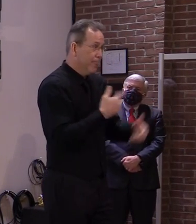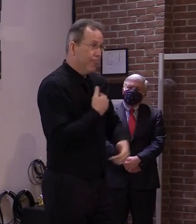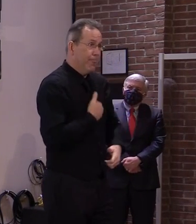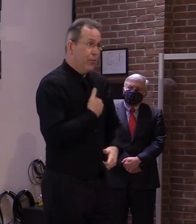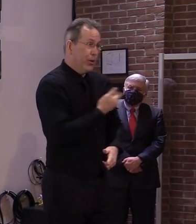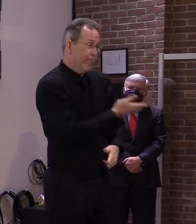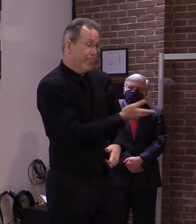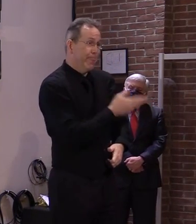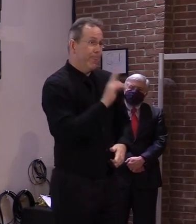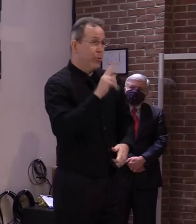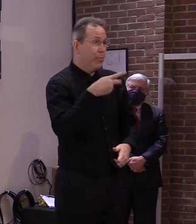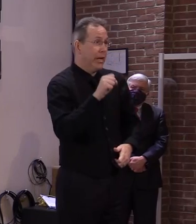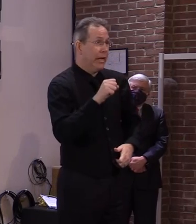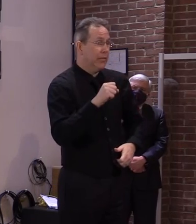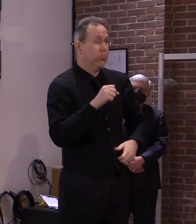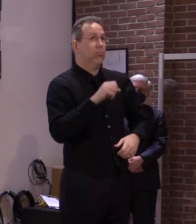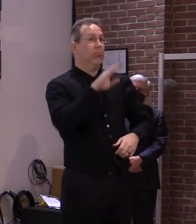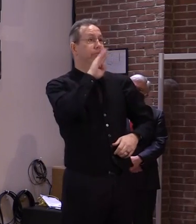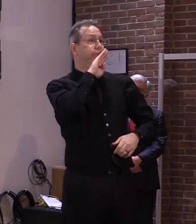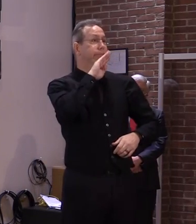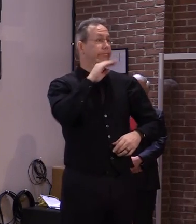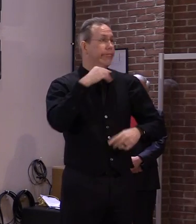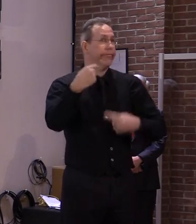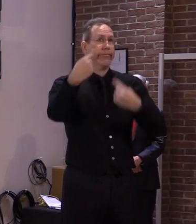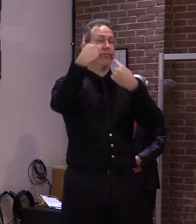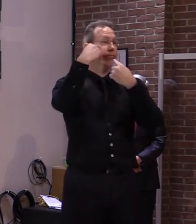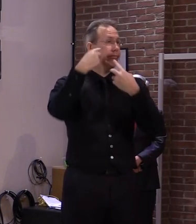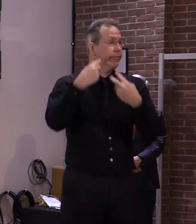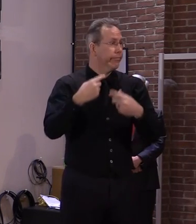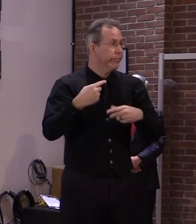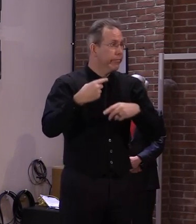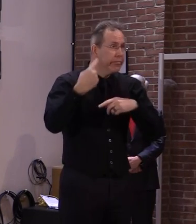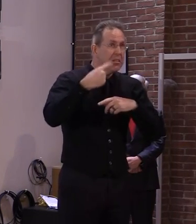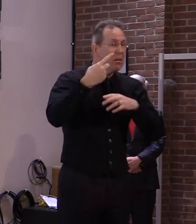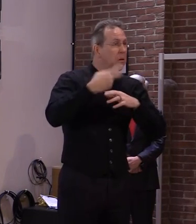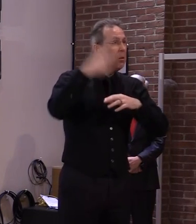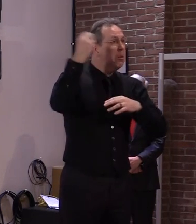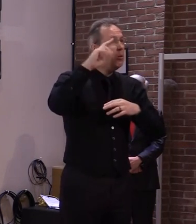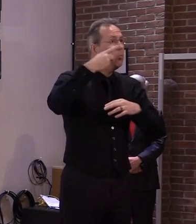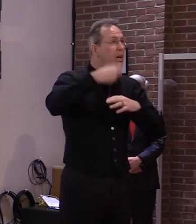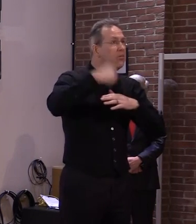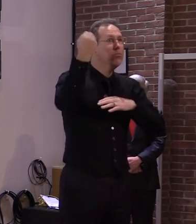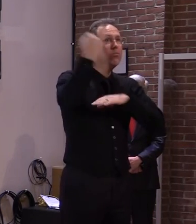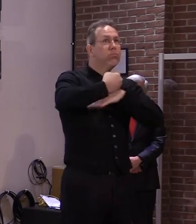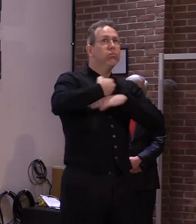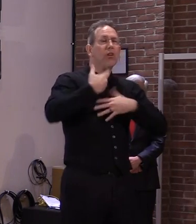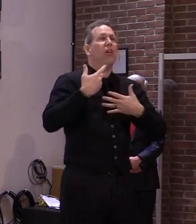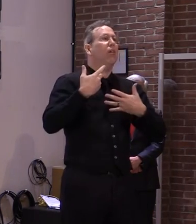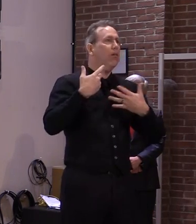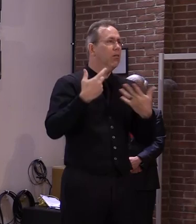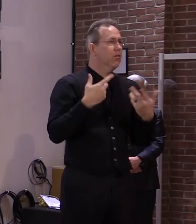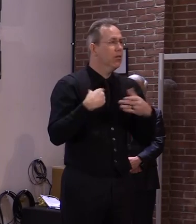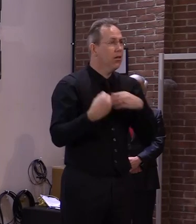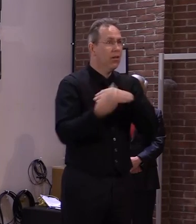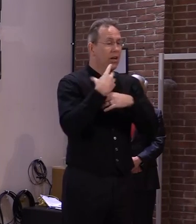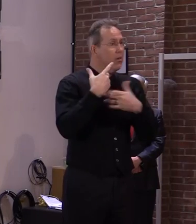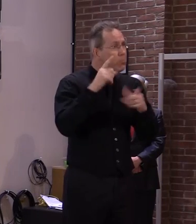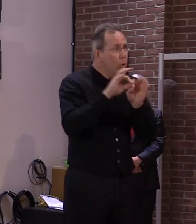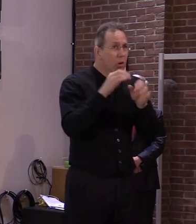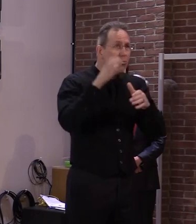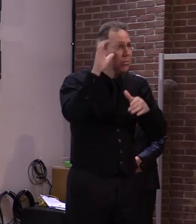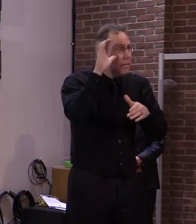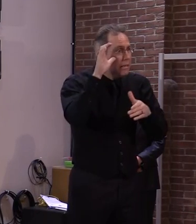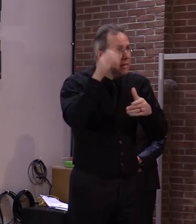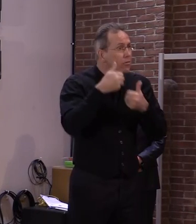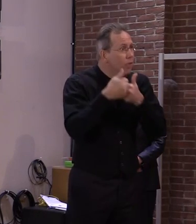they can work out something with the corporate folks and get back in business I think this has been a bit of a boon for the